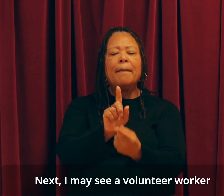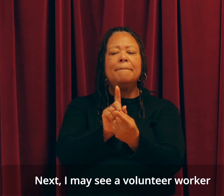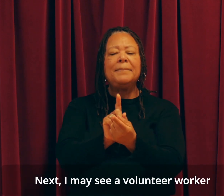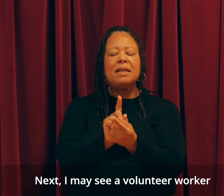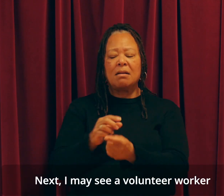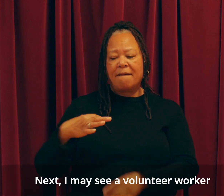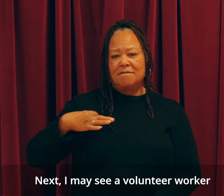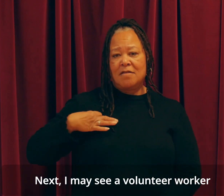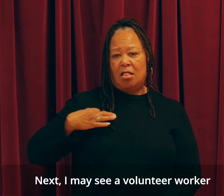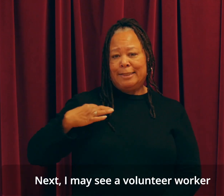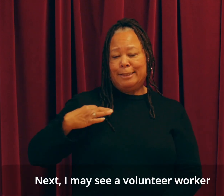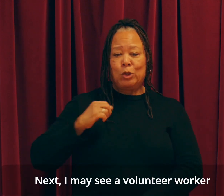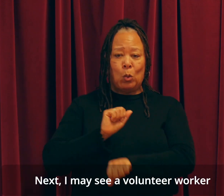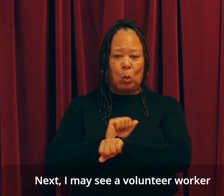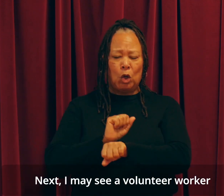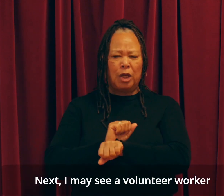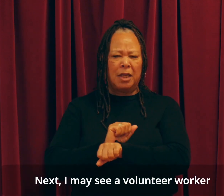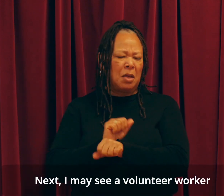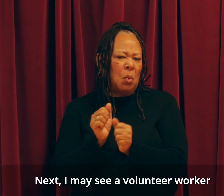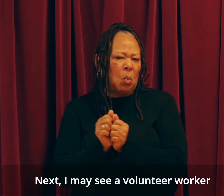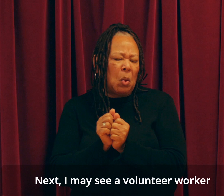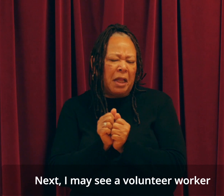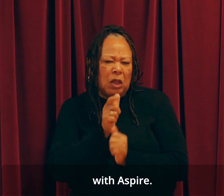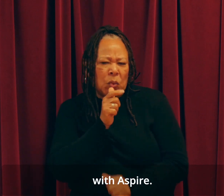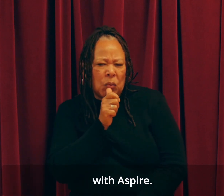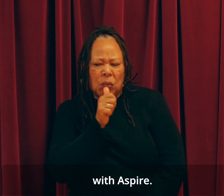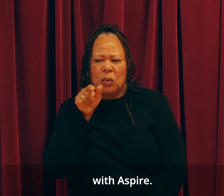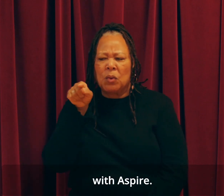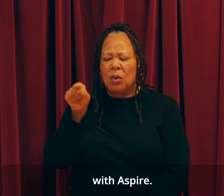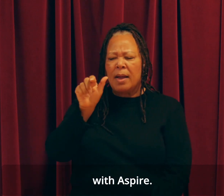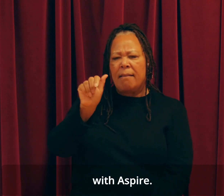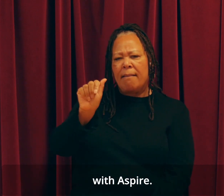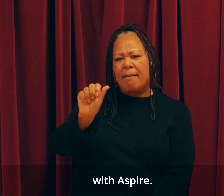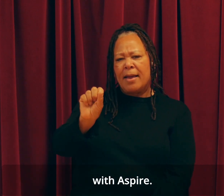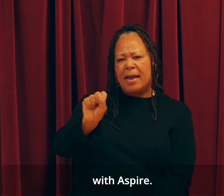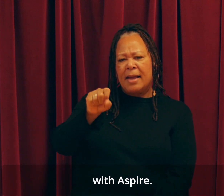Next, I may see a volunteer worker with Aspire.